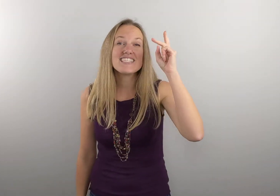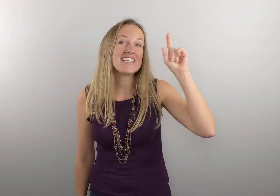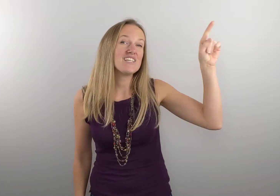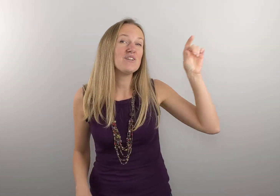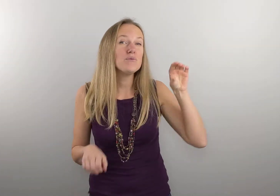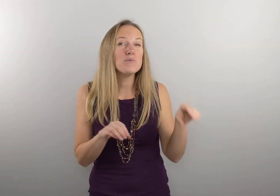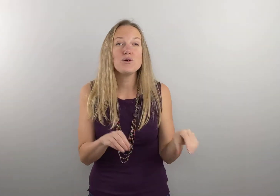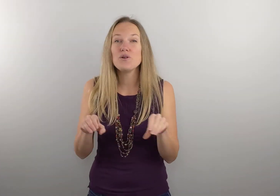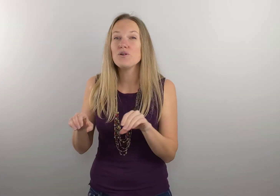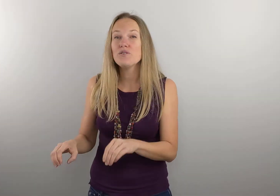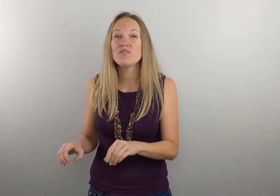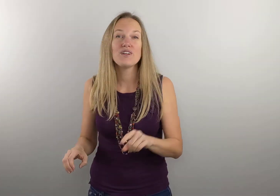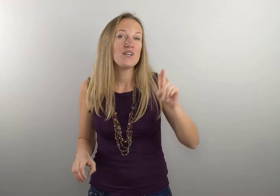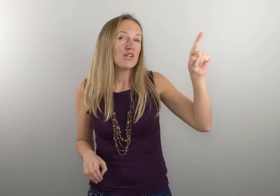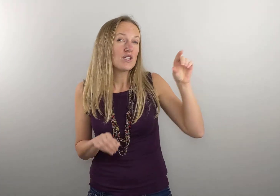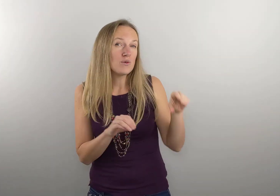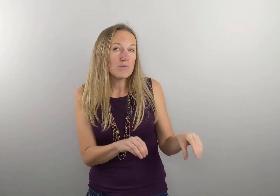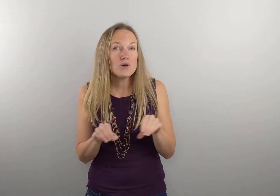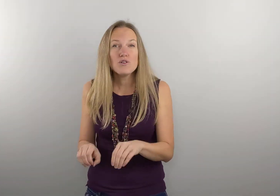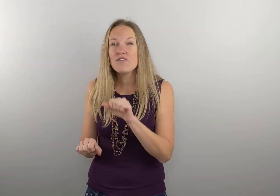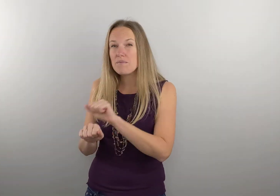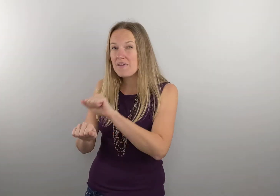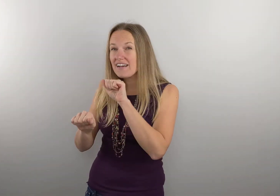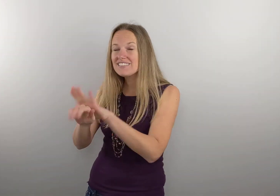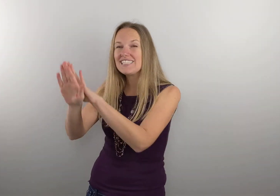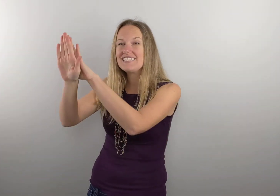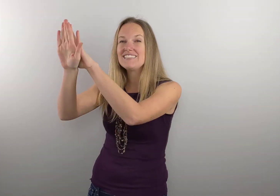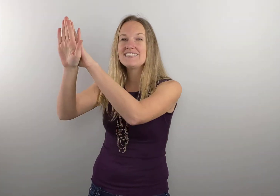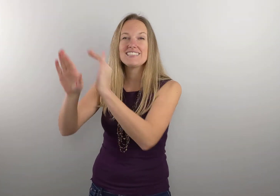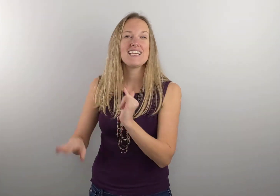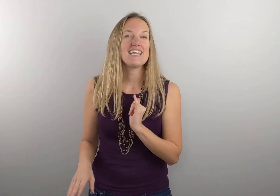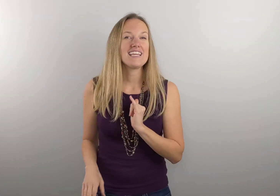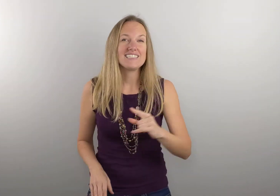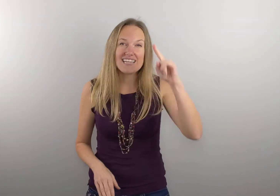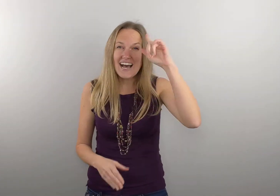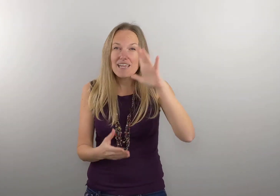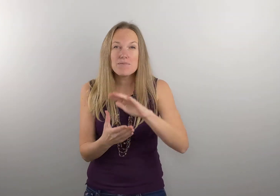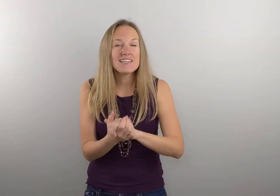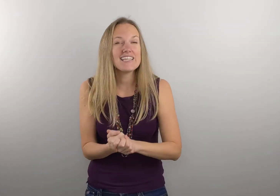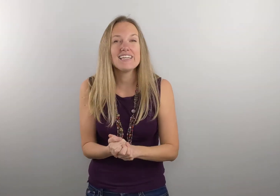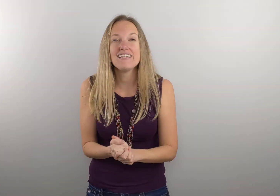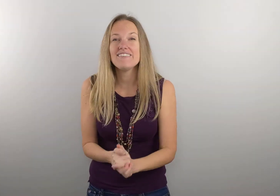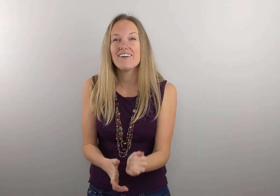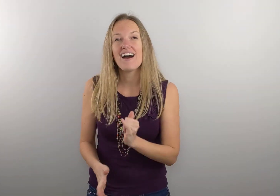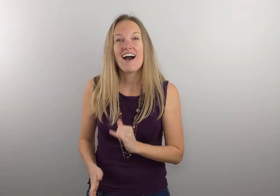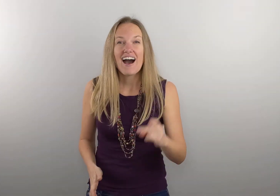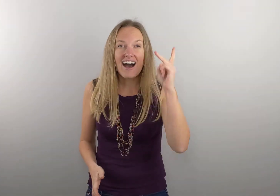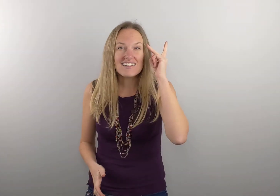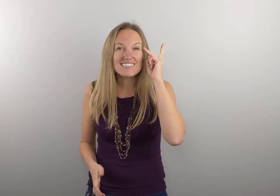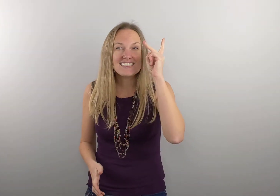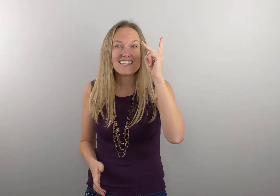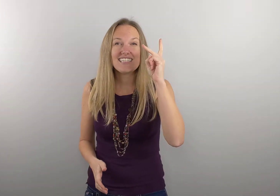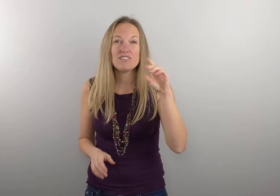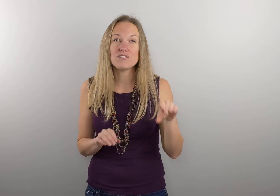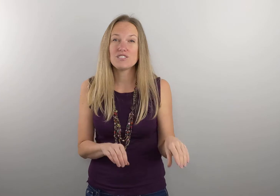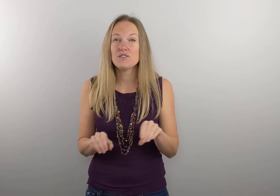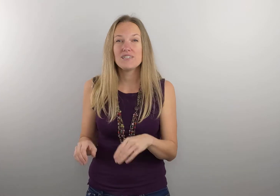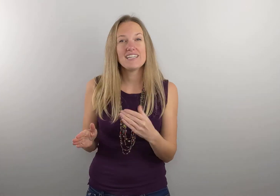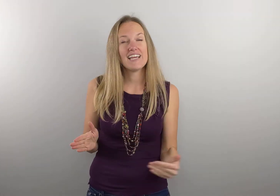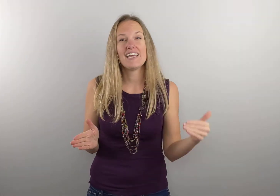seen you move the mountains, and I believe I'll see you do it